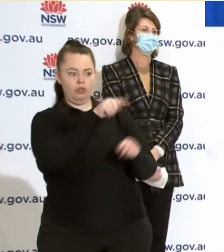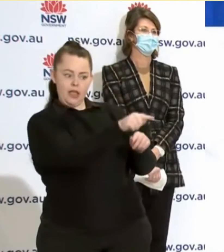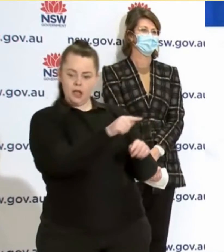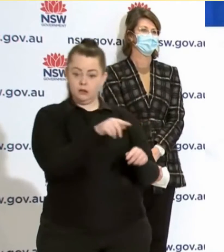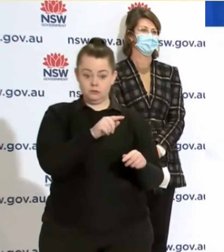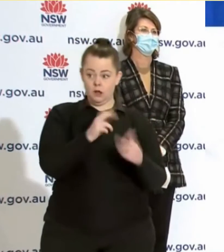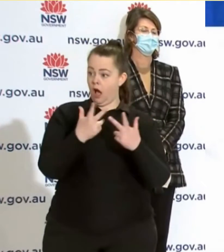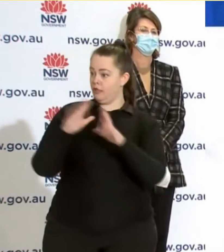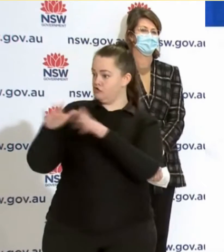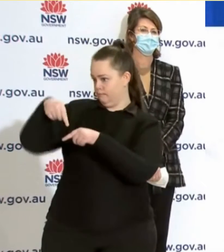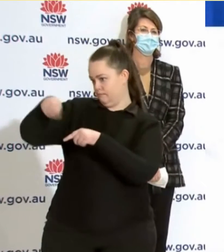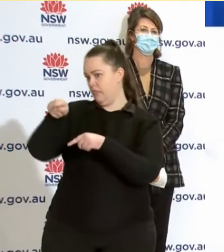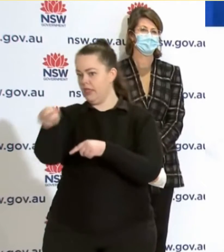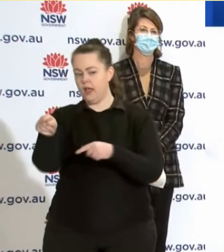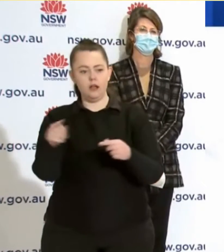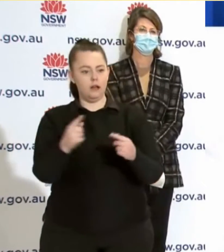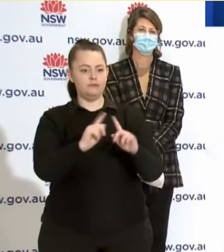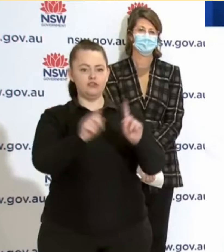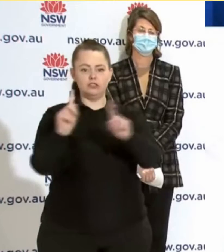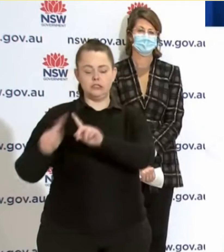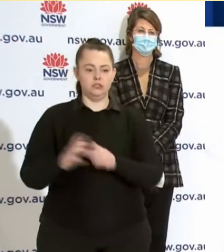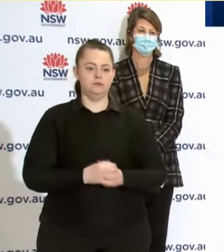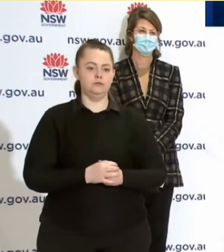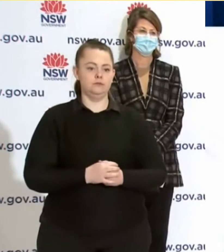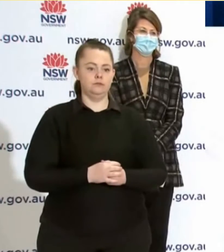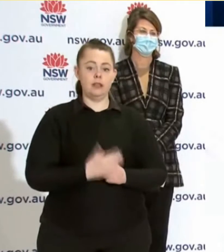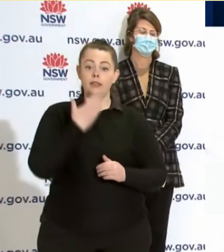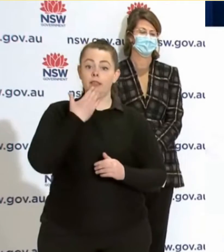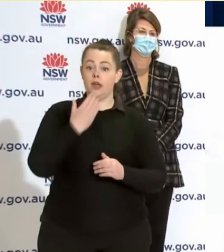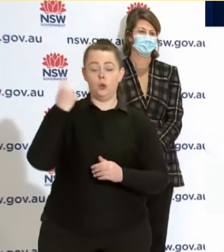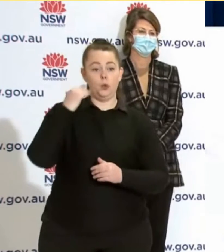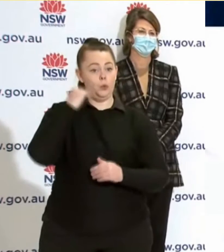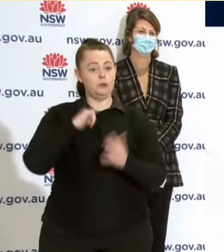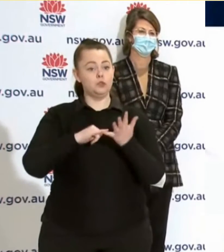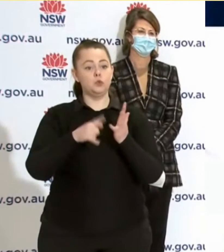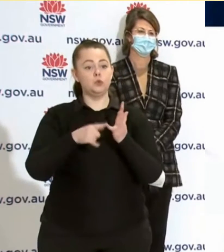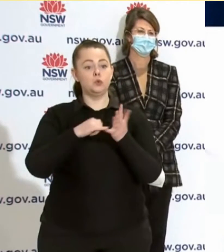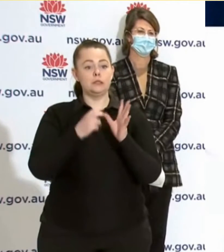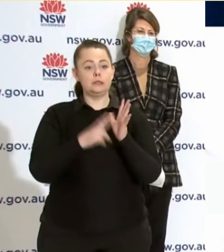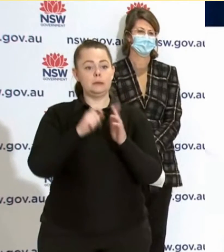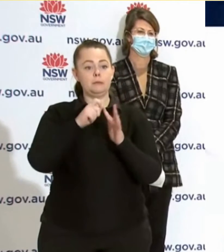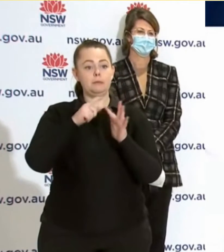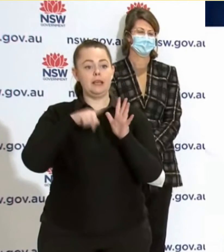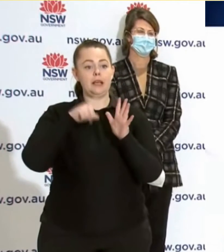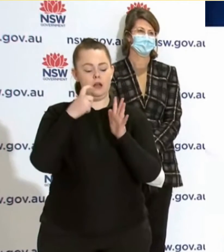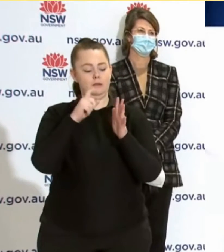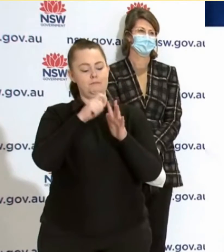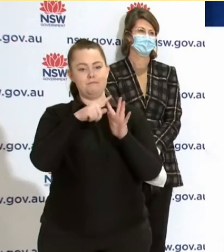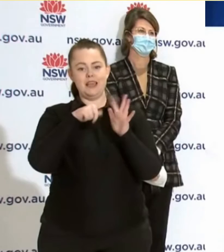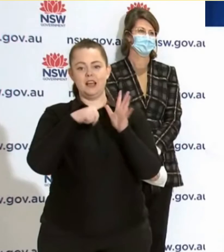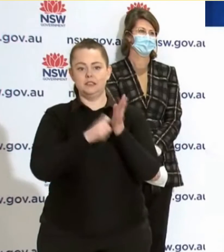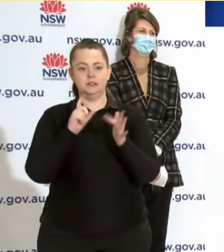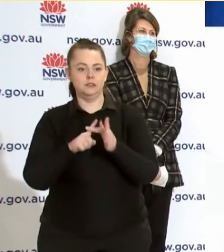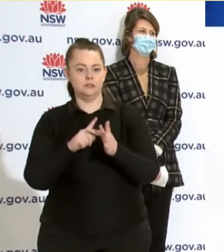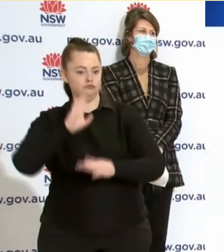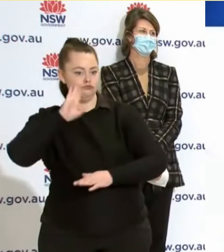rollout's going. And can I say thank you again to Susan Pearce and everybody at New South Wales Health. They're doing hundreds of thousands of